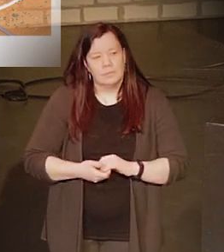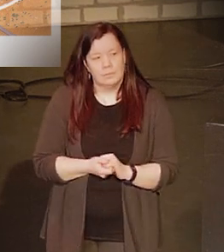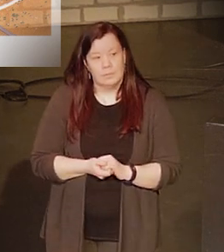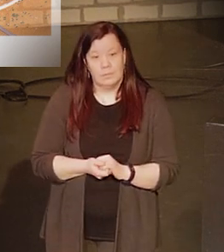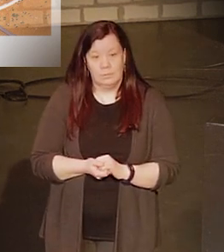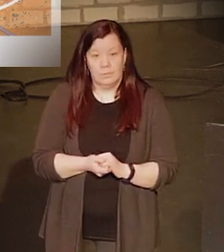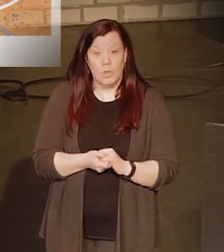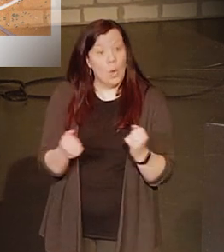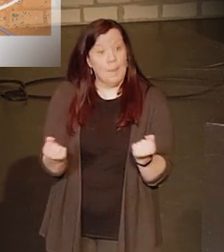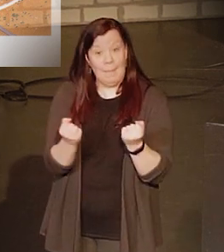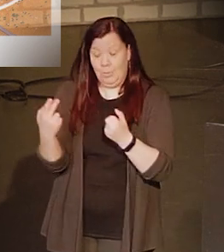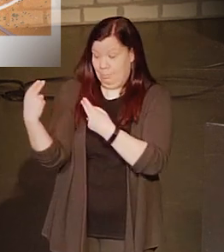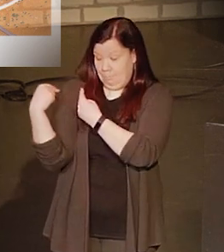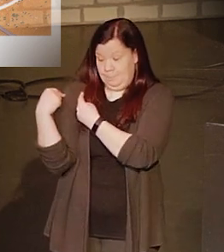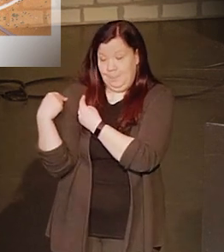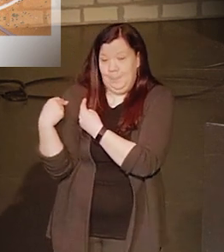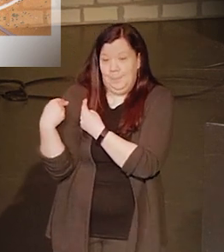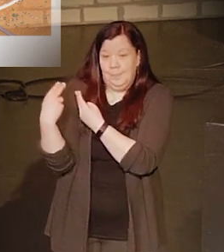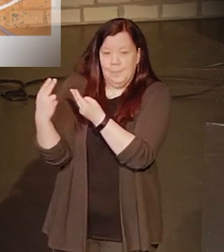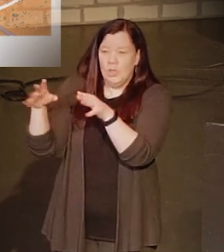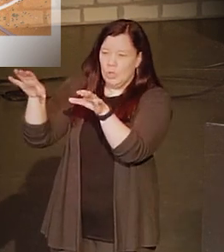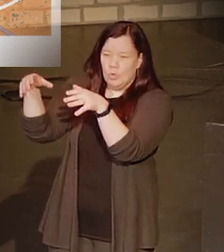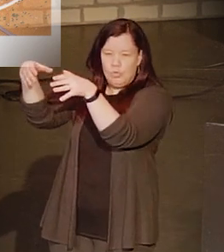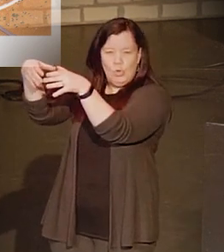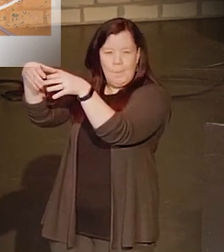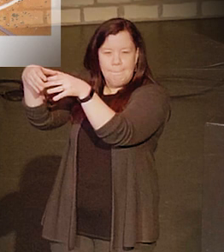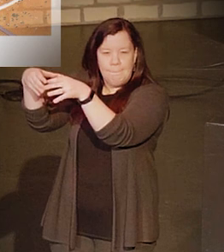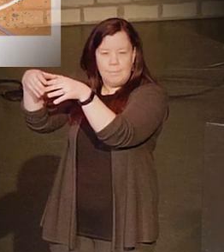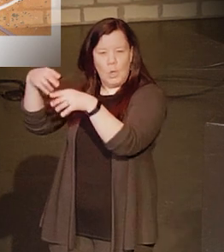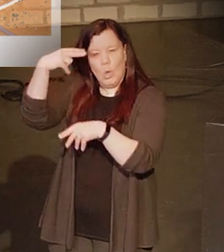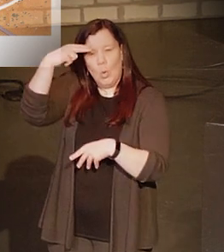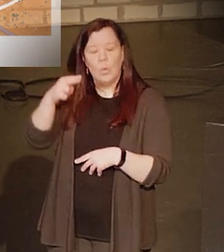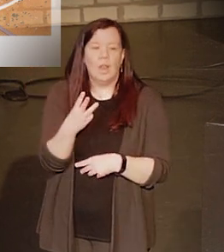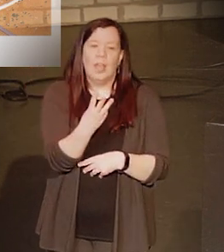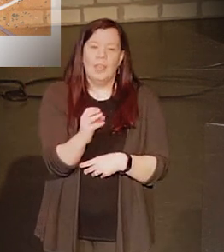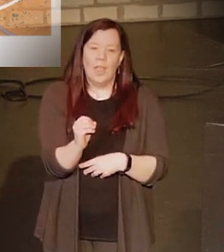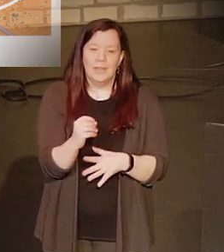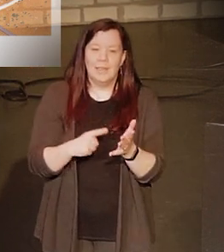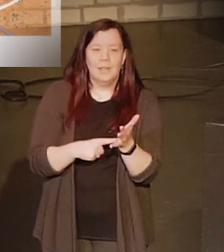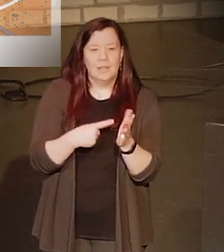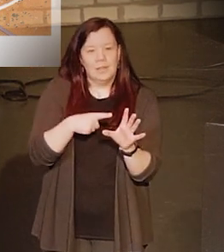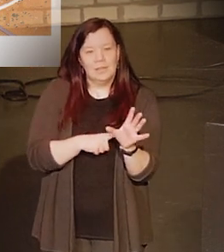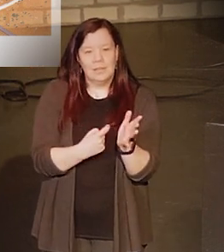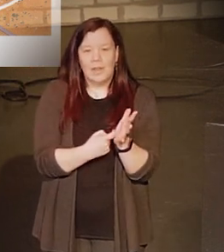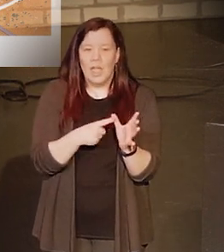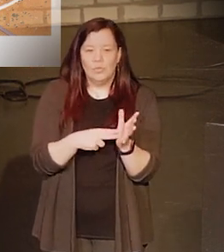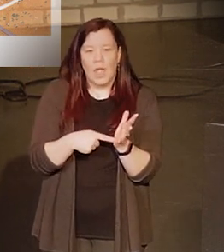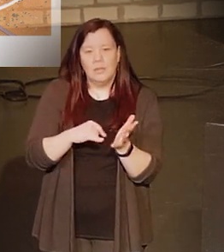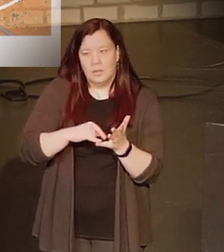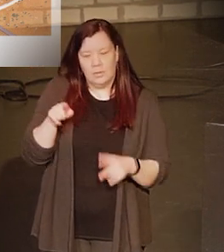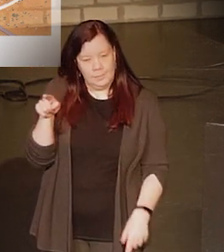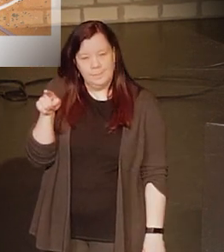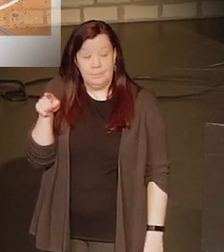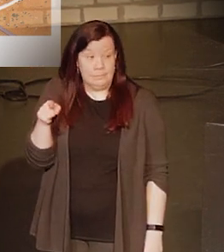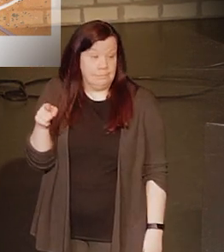and gives power instead to a group eventually called the 30 tyrants. Now, as